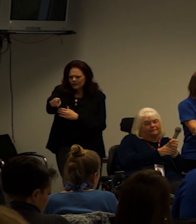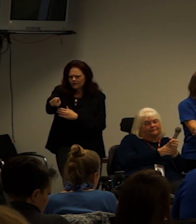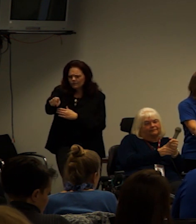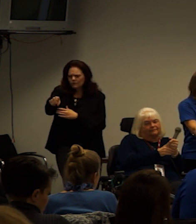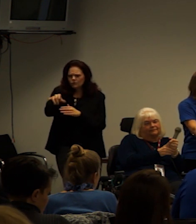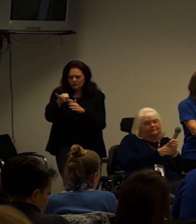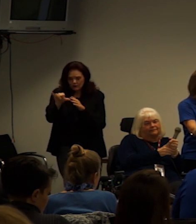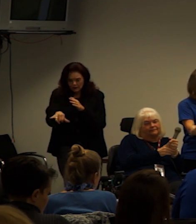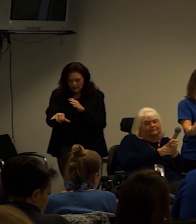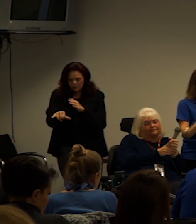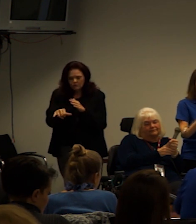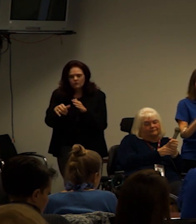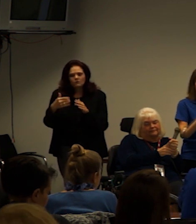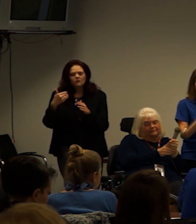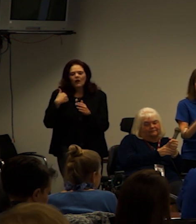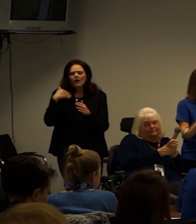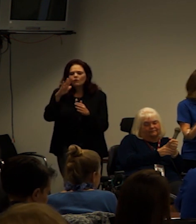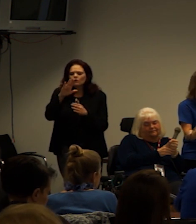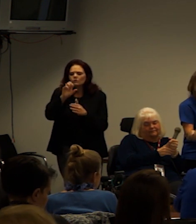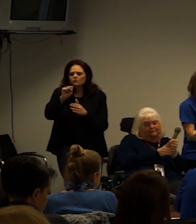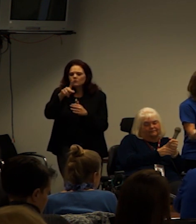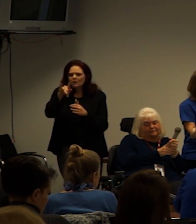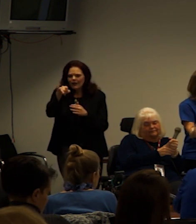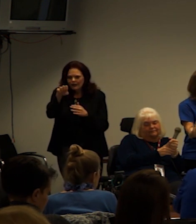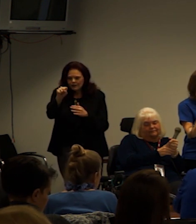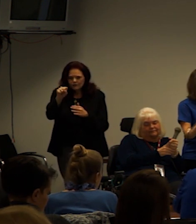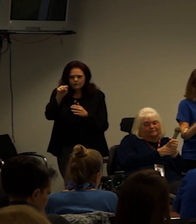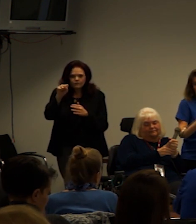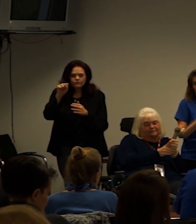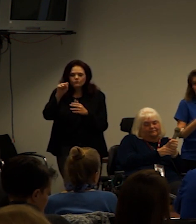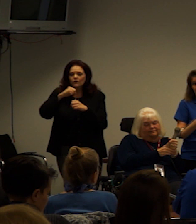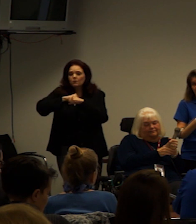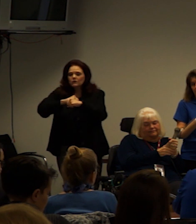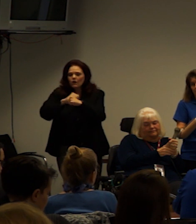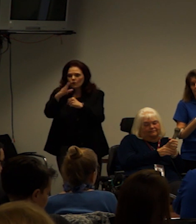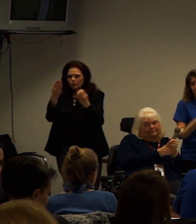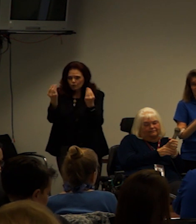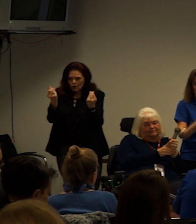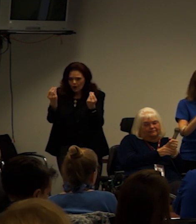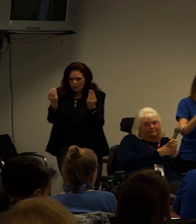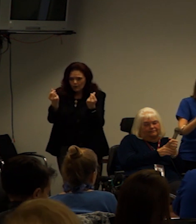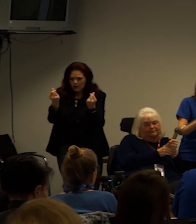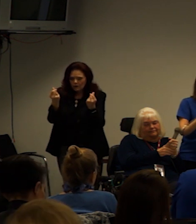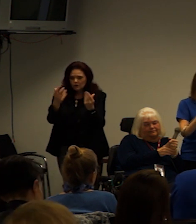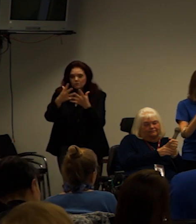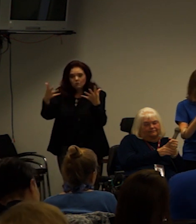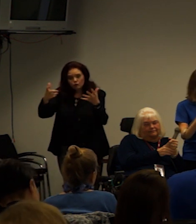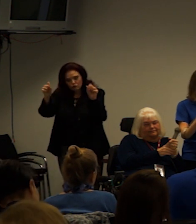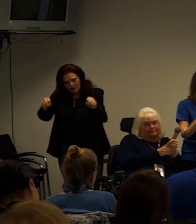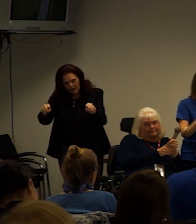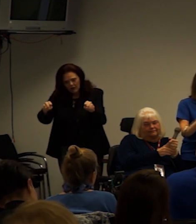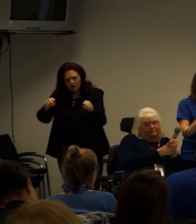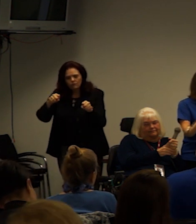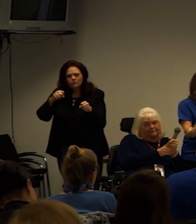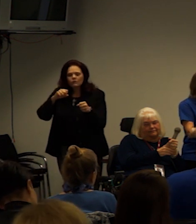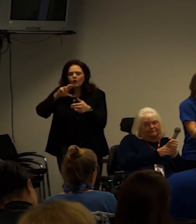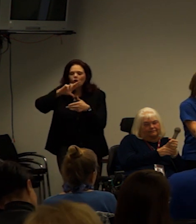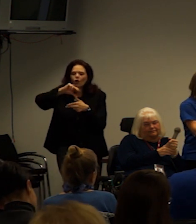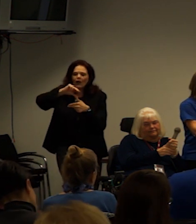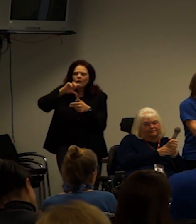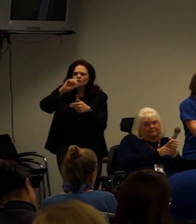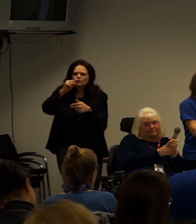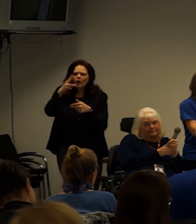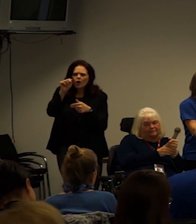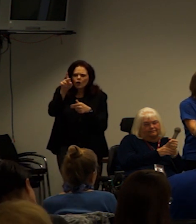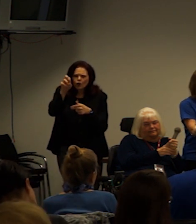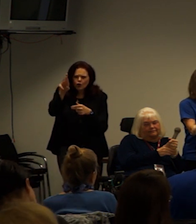in place, have your needs. Have your supplies. Protect your property as much as you can, hurricane shutters, boarding up your windows and doors,